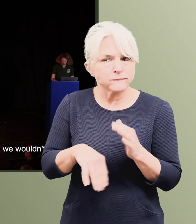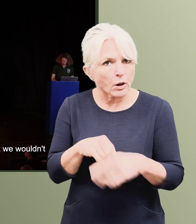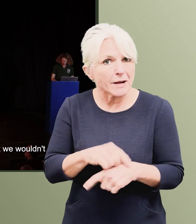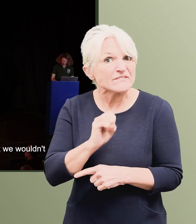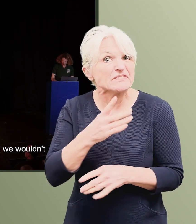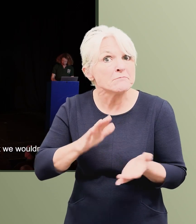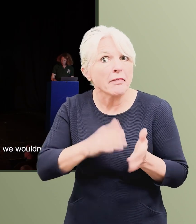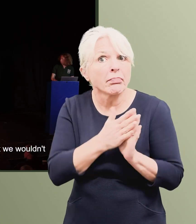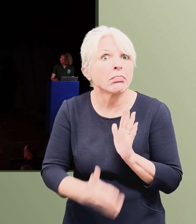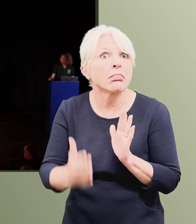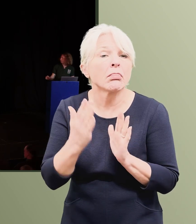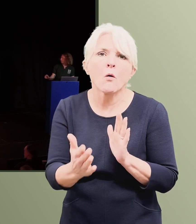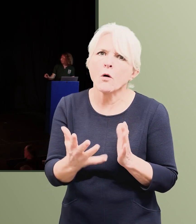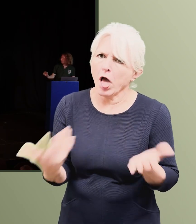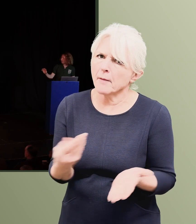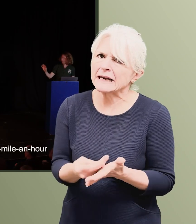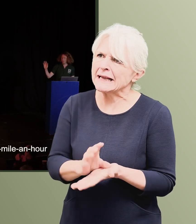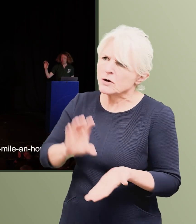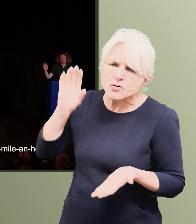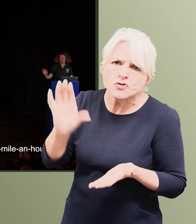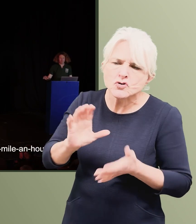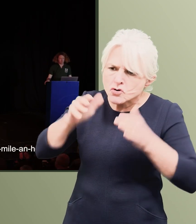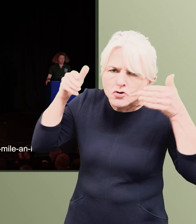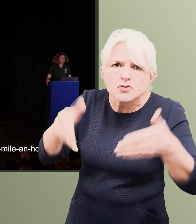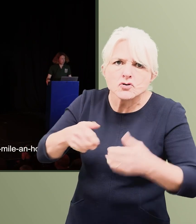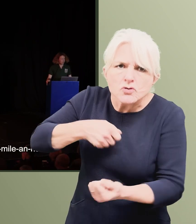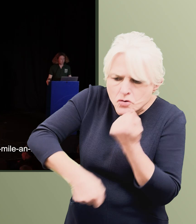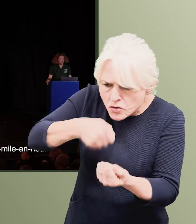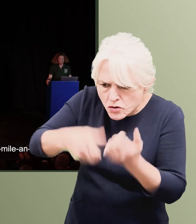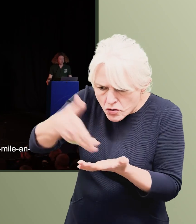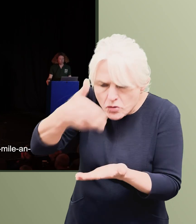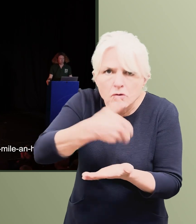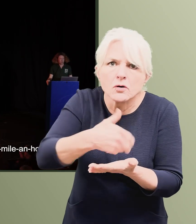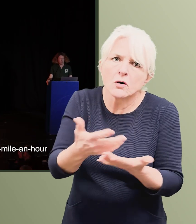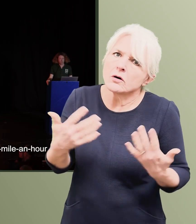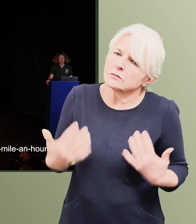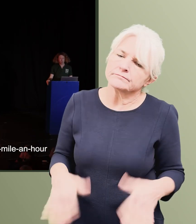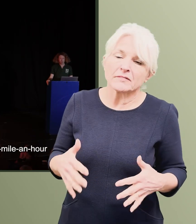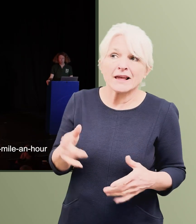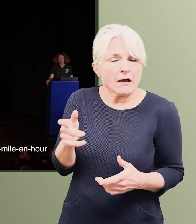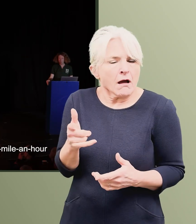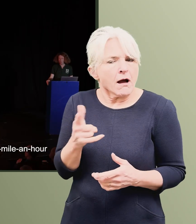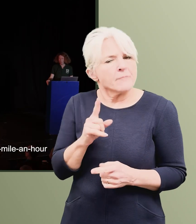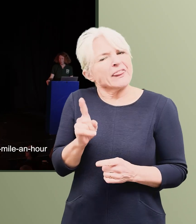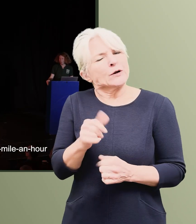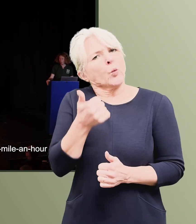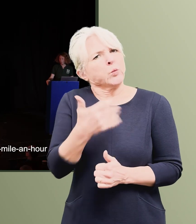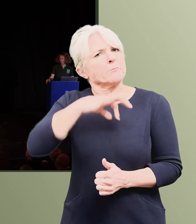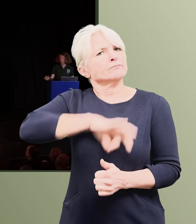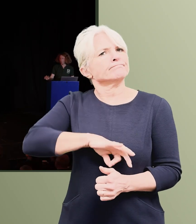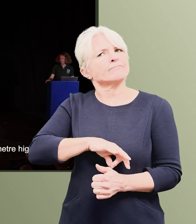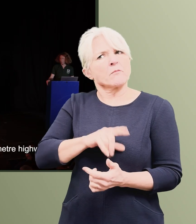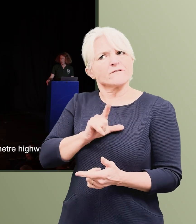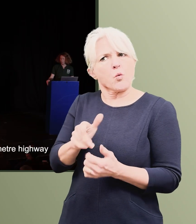wouldn't otherwise get to do. The scheme itself, I'm sorry to say, is that awful 30-mile-an-hour